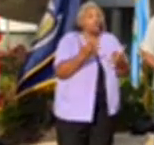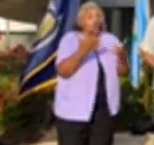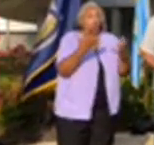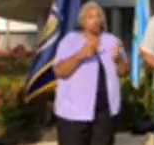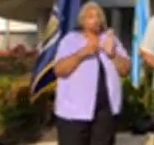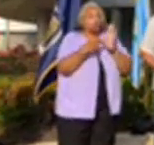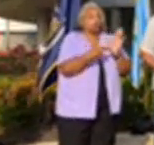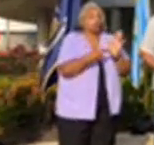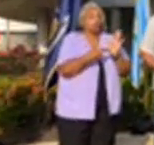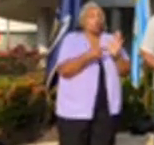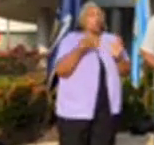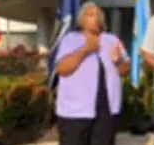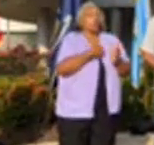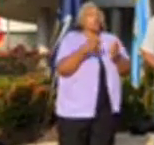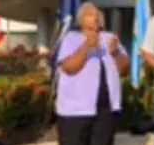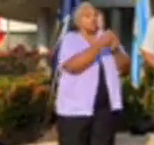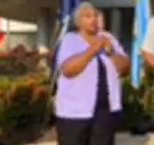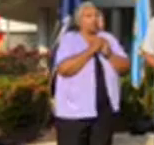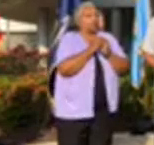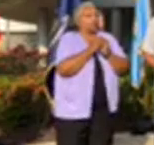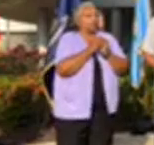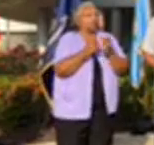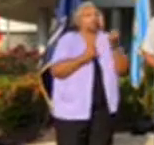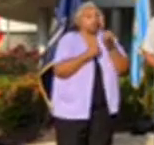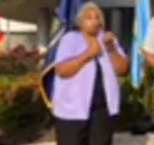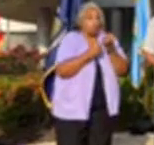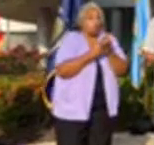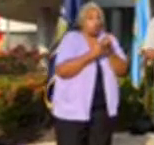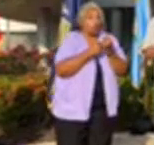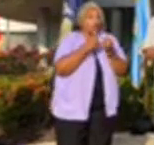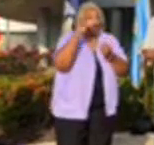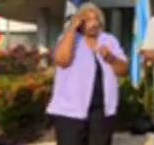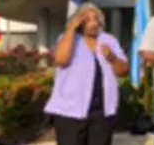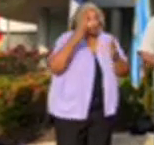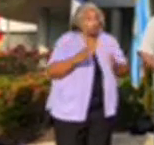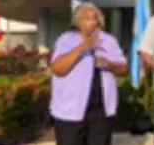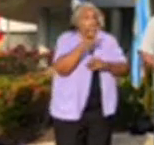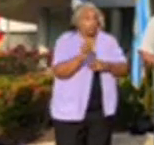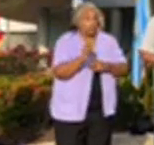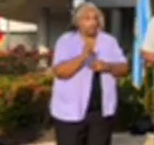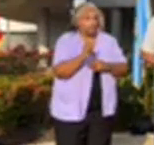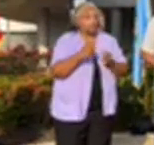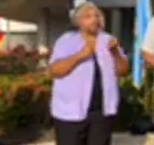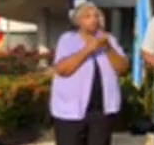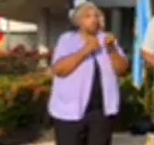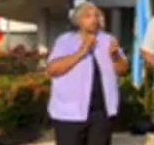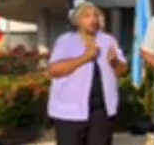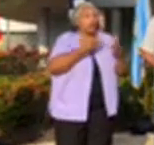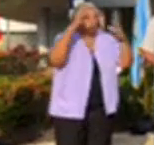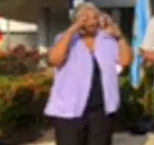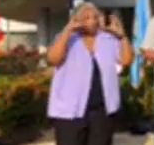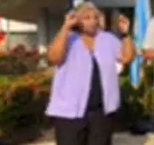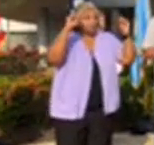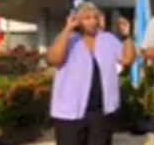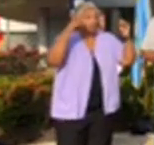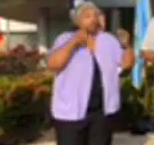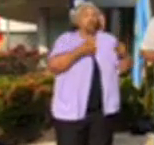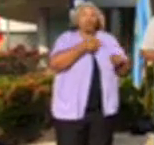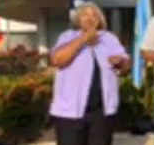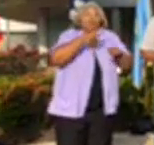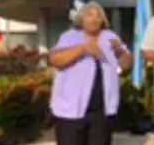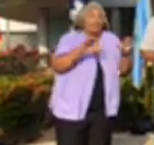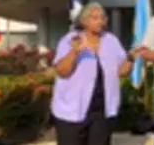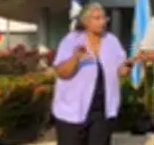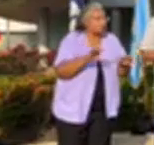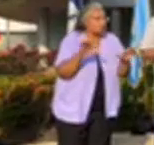united front, to support our governor, to support our president in this order. We can't do this